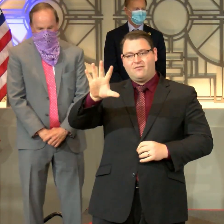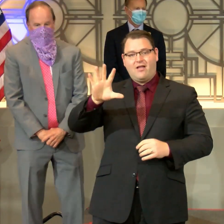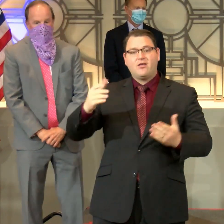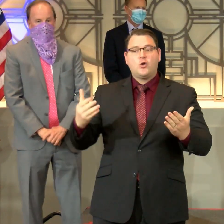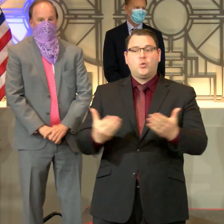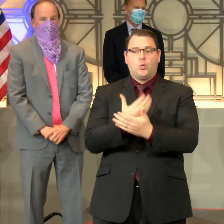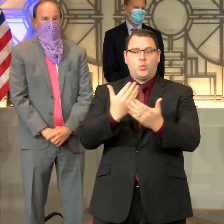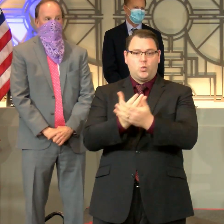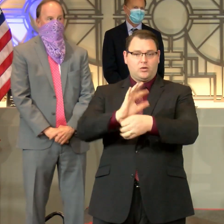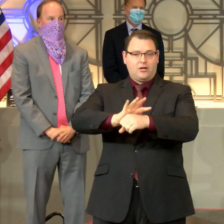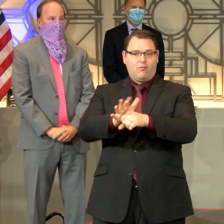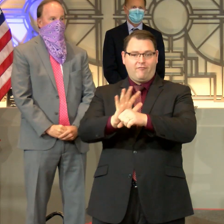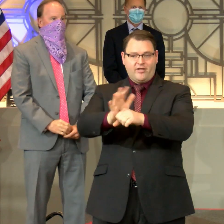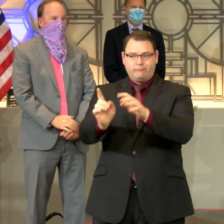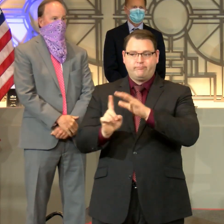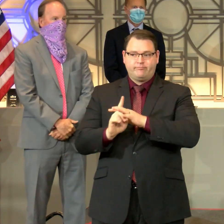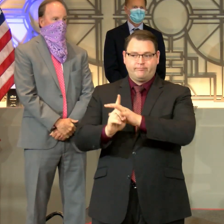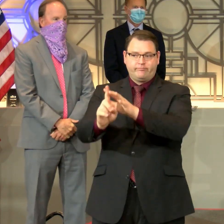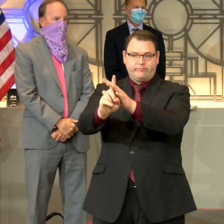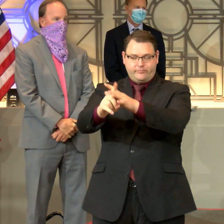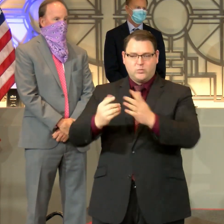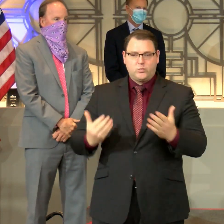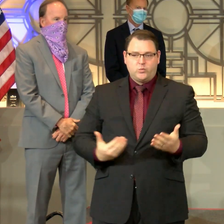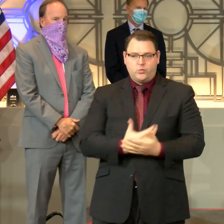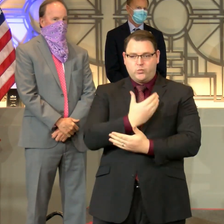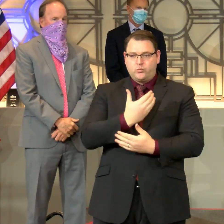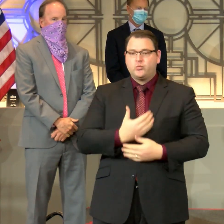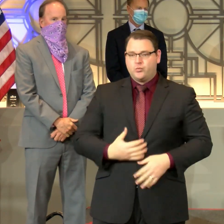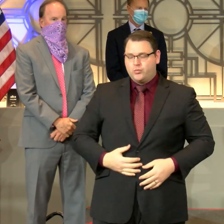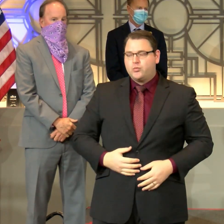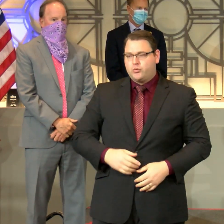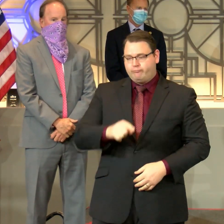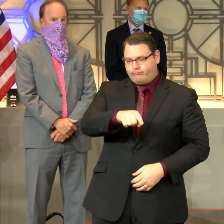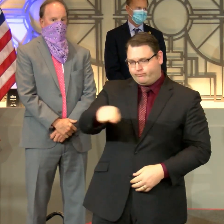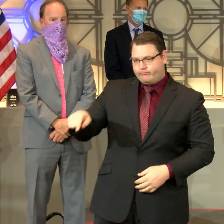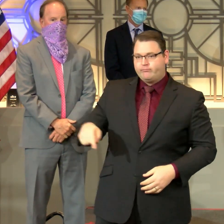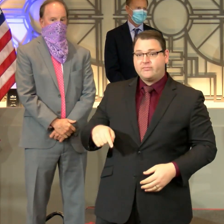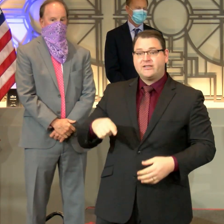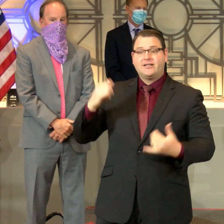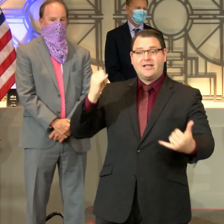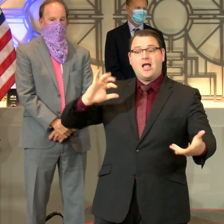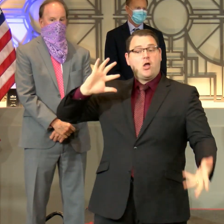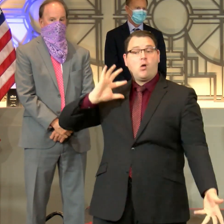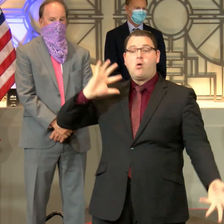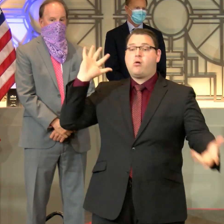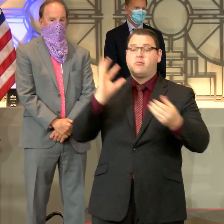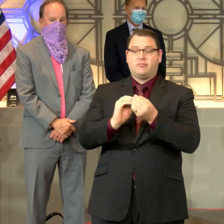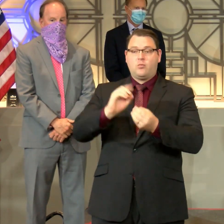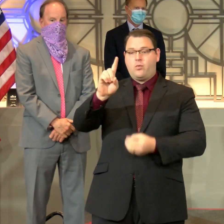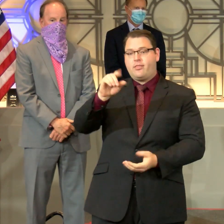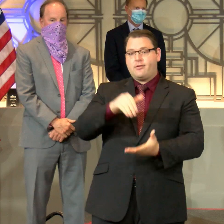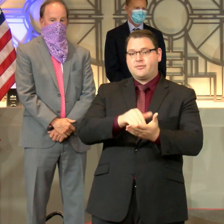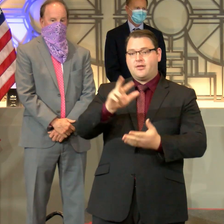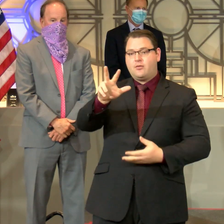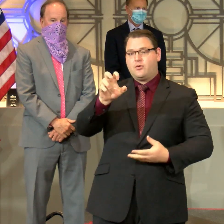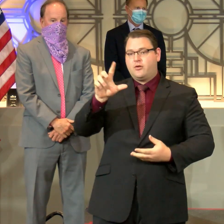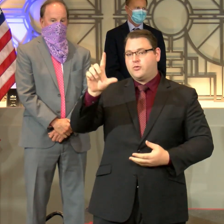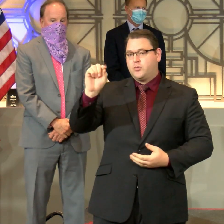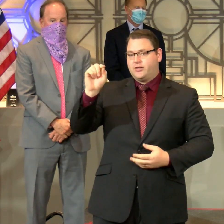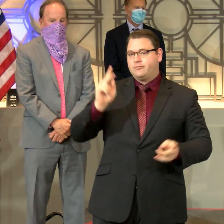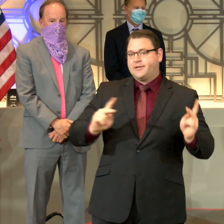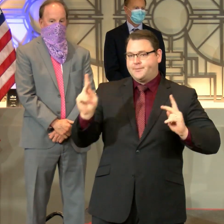of COVID-19, and that will bring the total to 1,320.